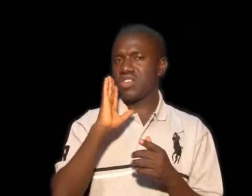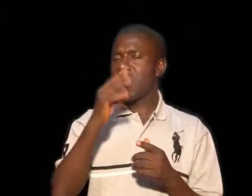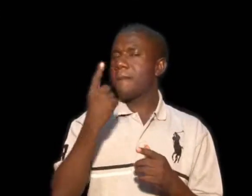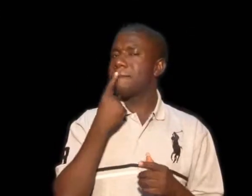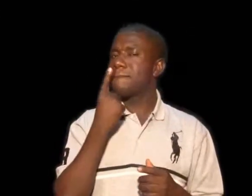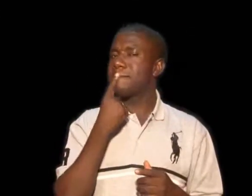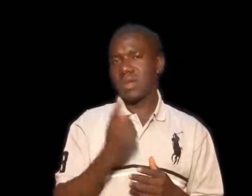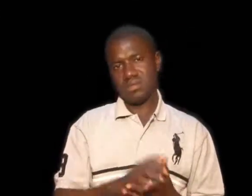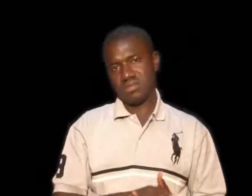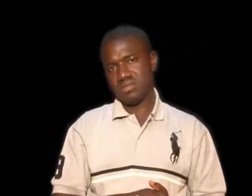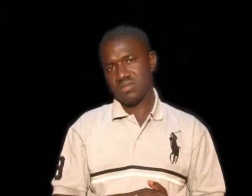mouth.